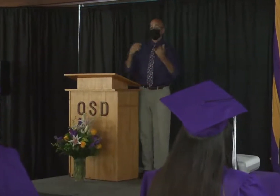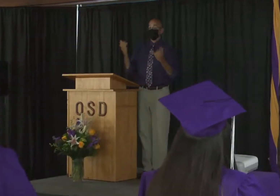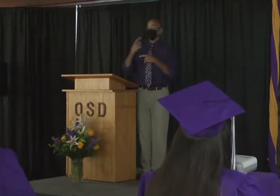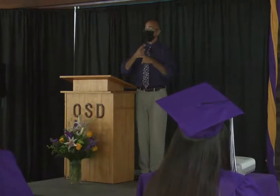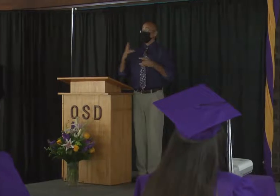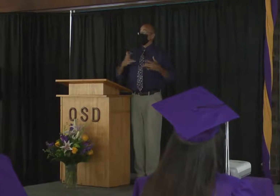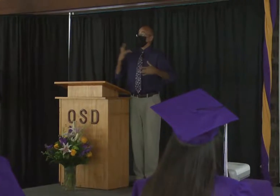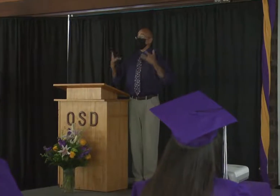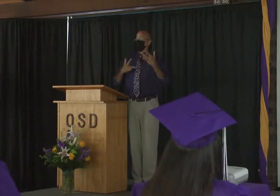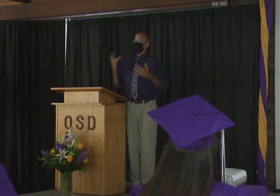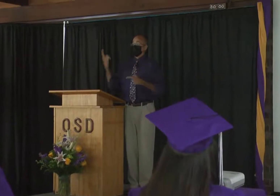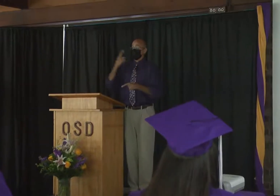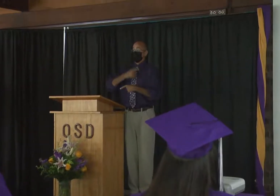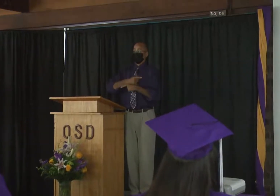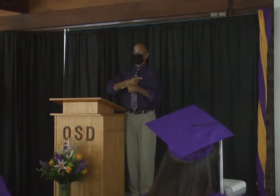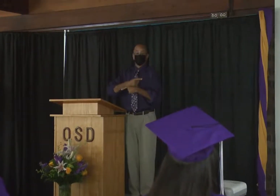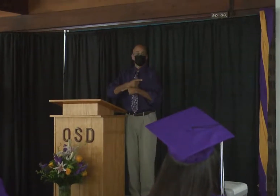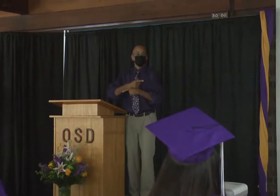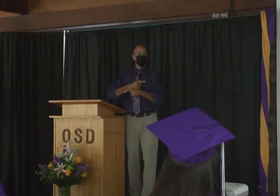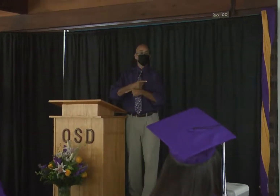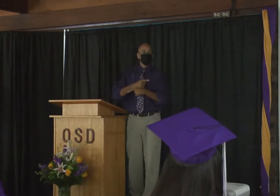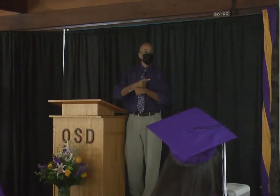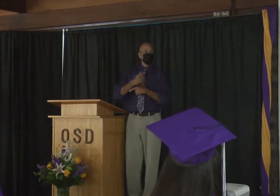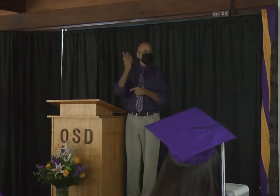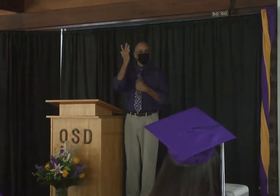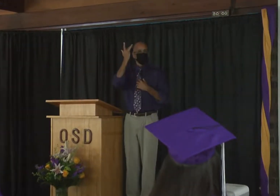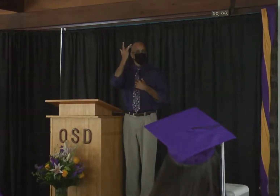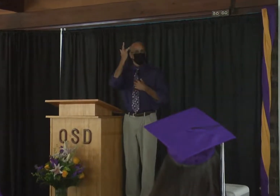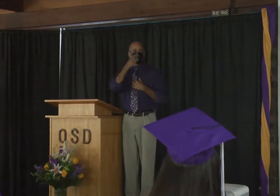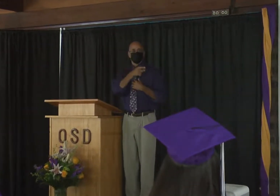Welcome, everybody. Thank you for coming today.